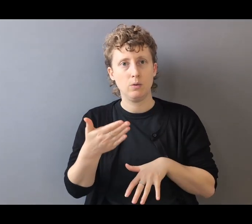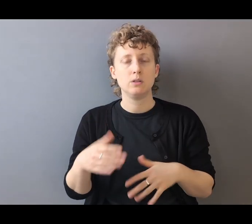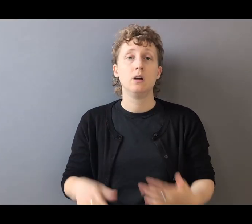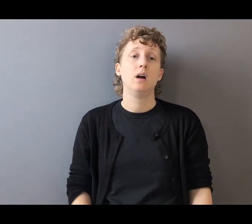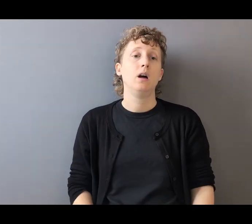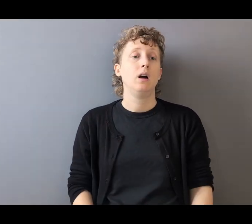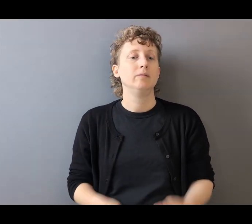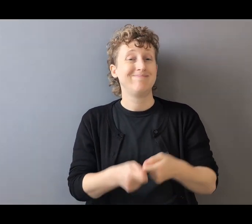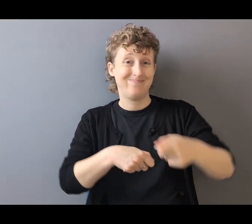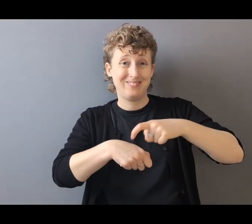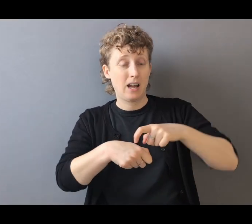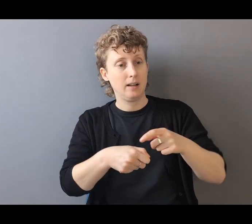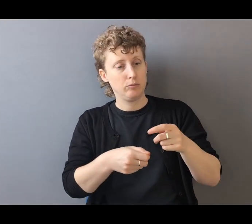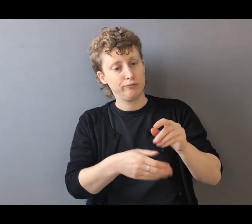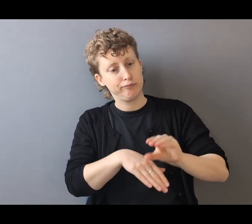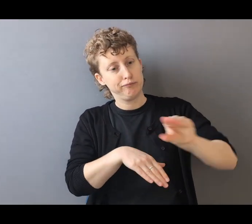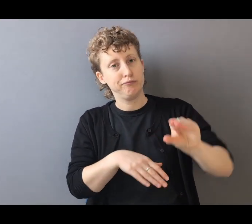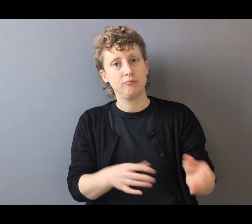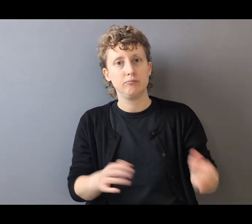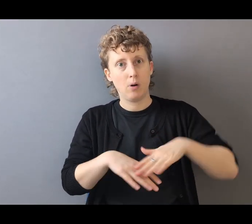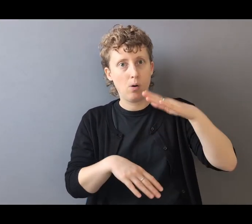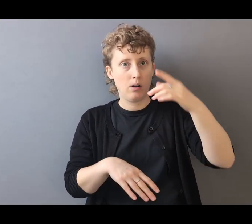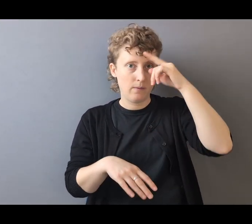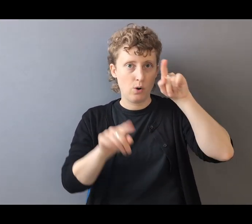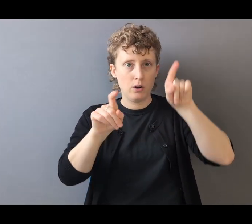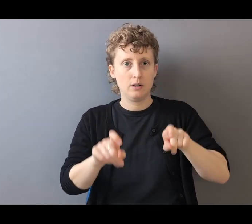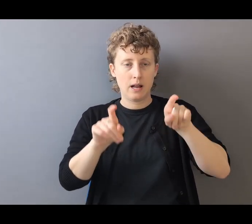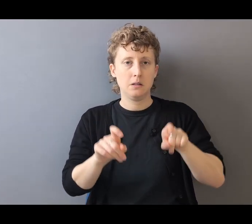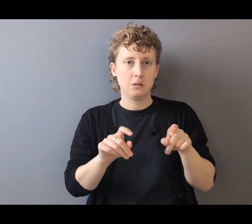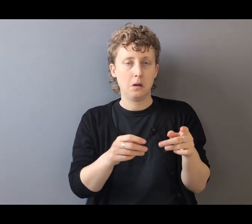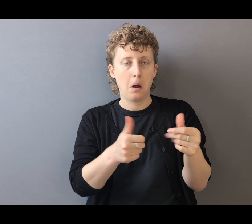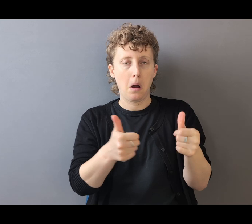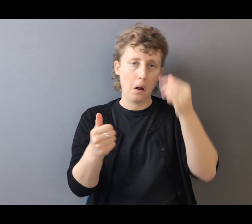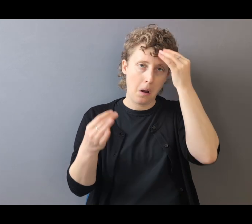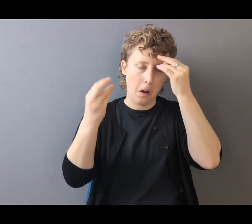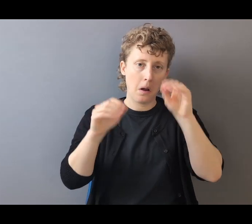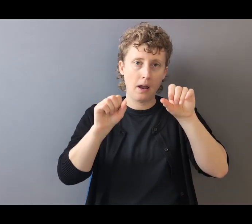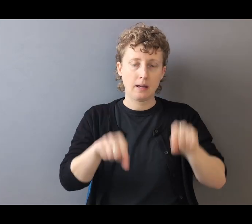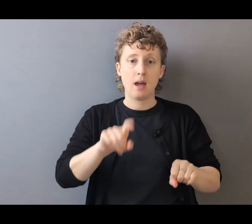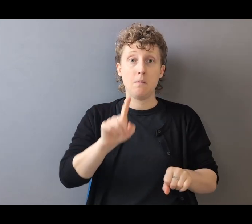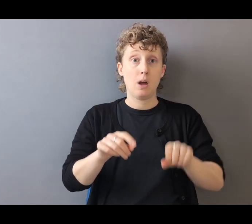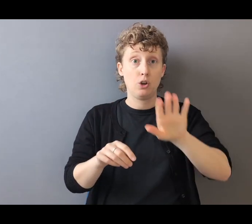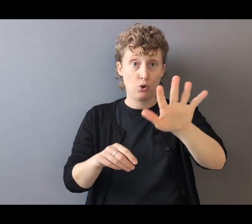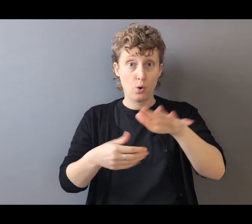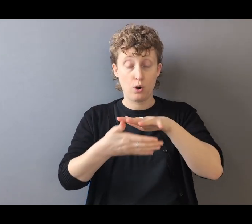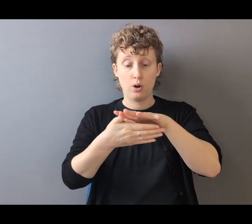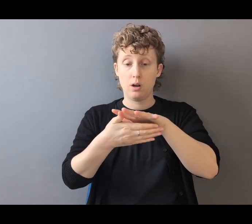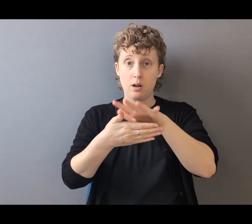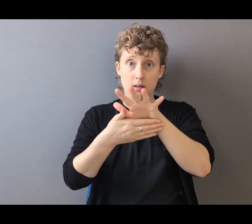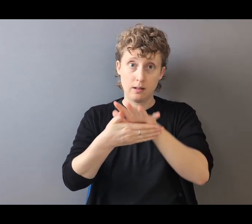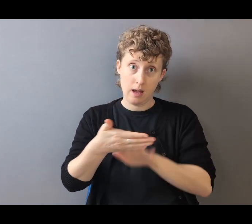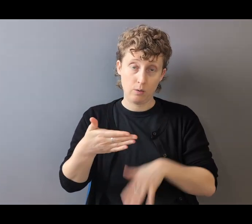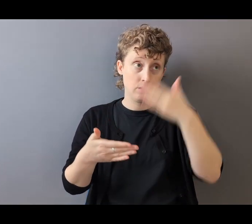at the language. You know what I mean? Like, you will have more time to think about it, but it also means that the people who are taking those exams, they also get